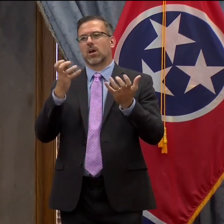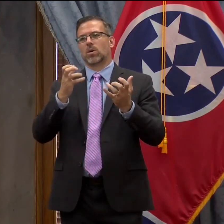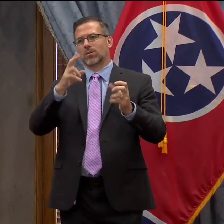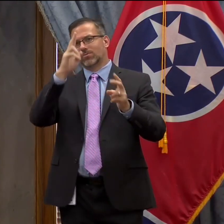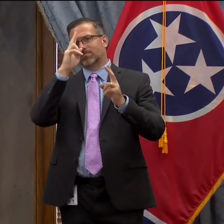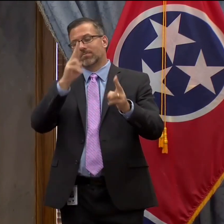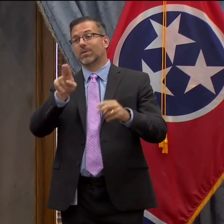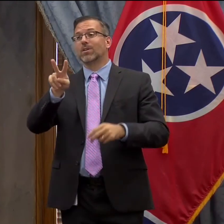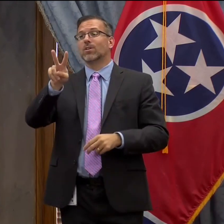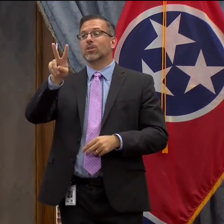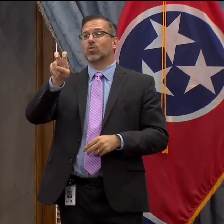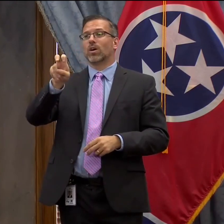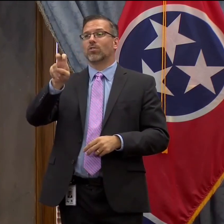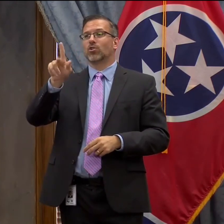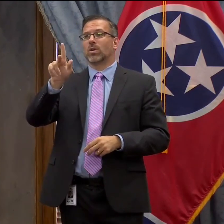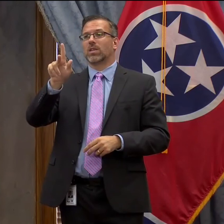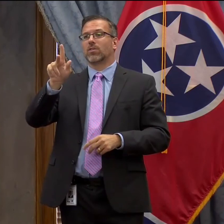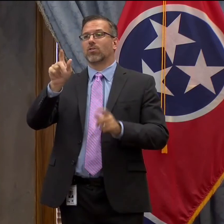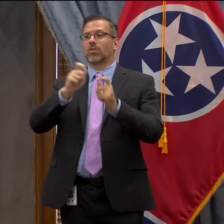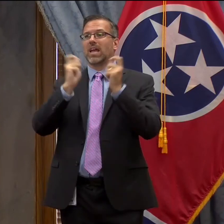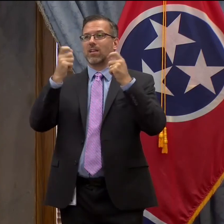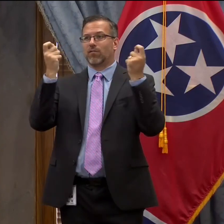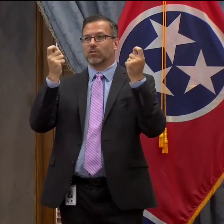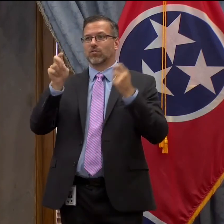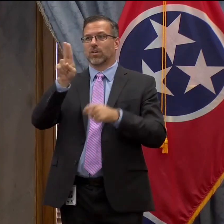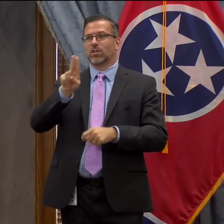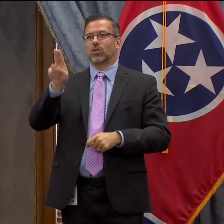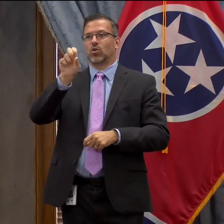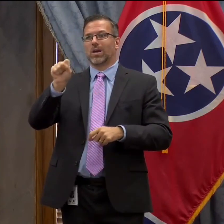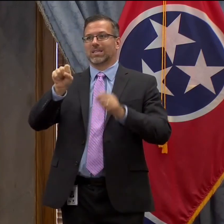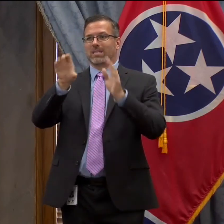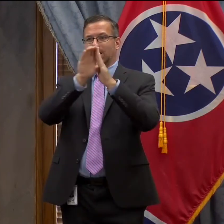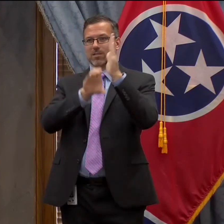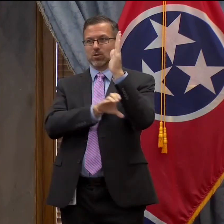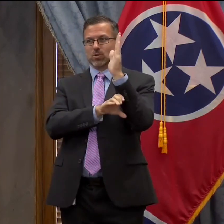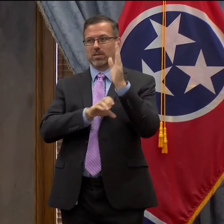the 223rd anniversary of our United States Constitution.